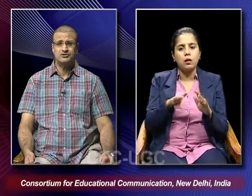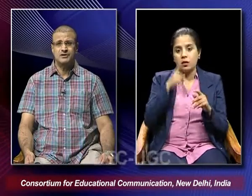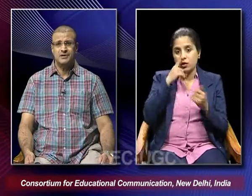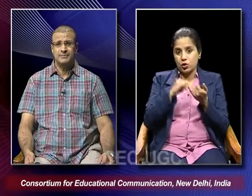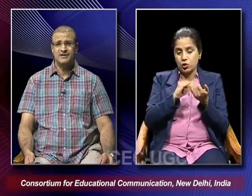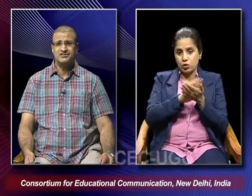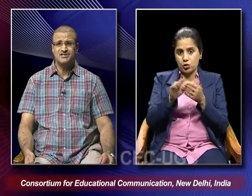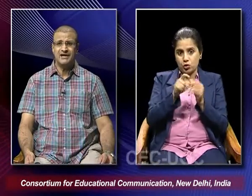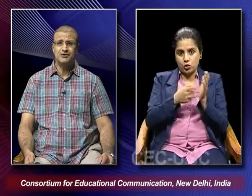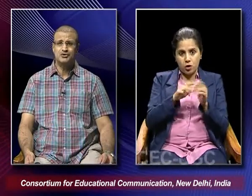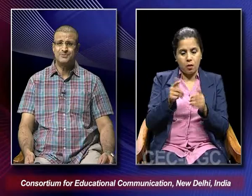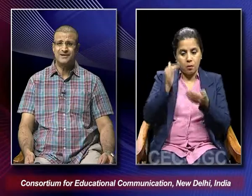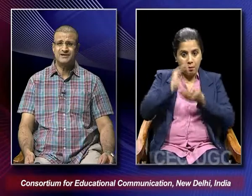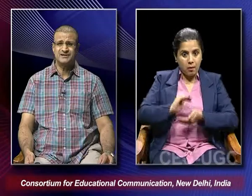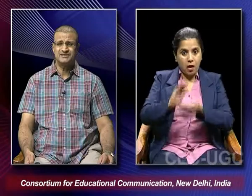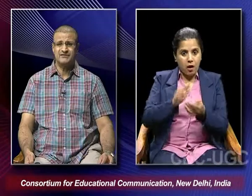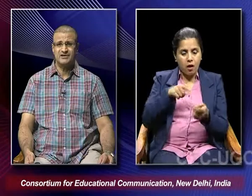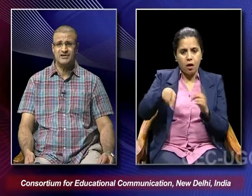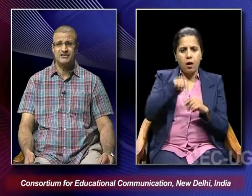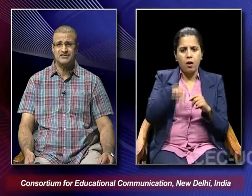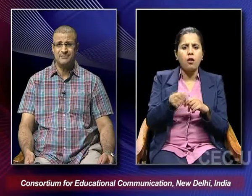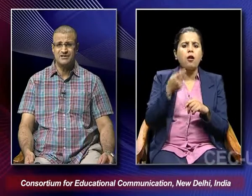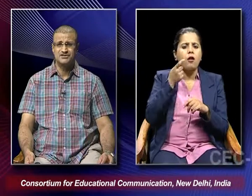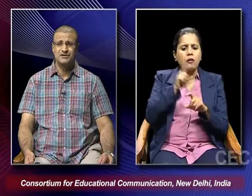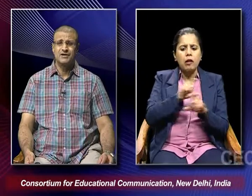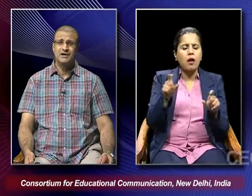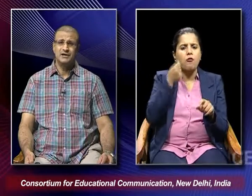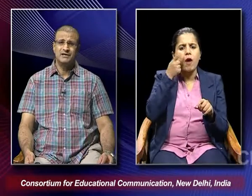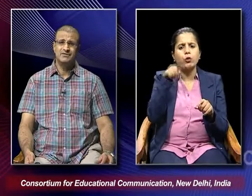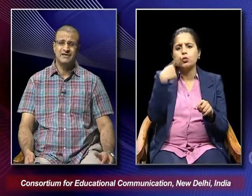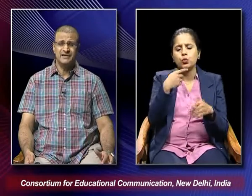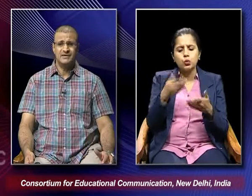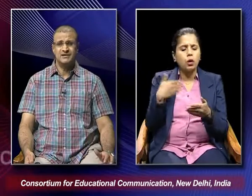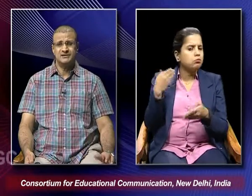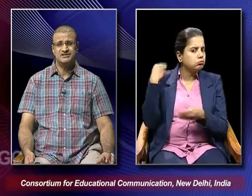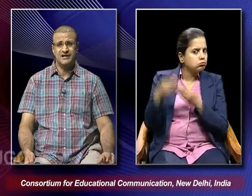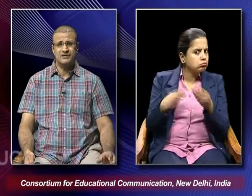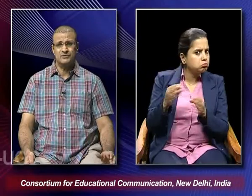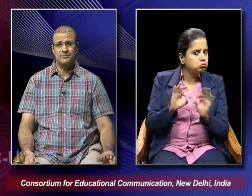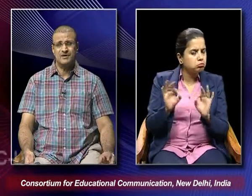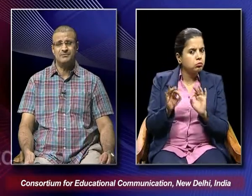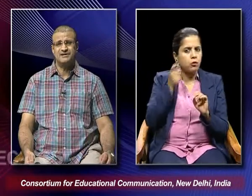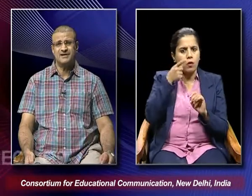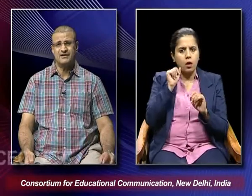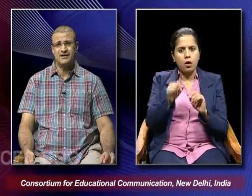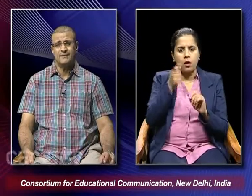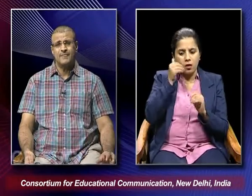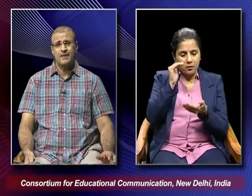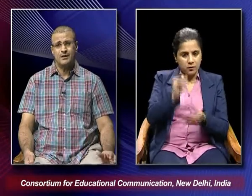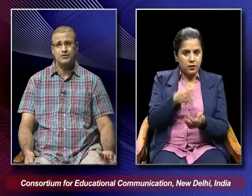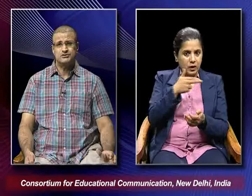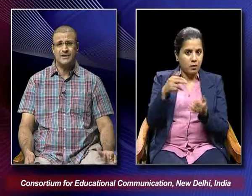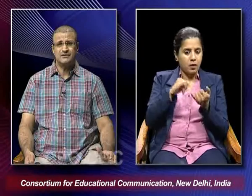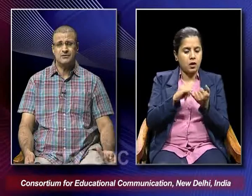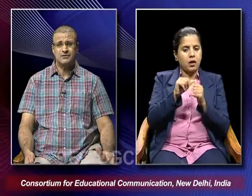Tagore bears a child whose paternity is never clearly established, even then the child played by Sarika,